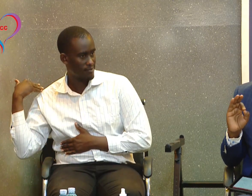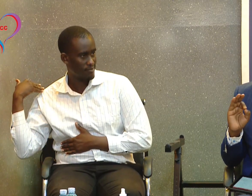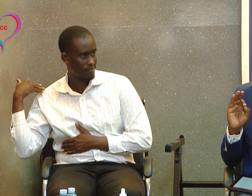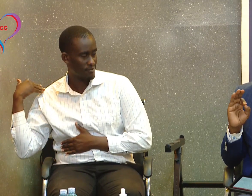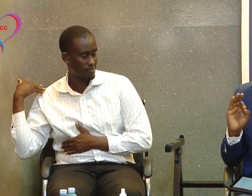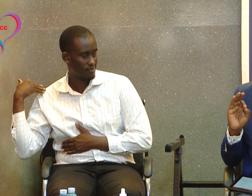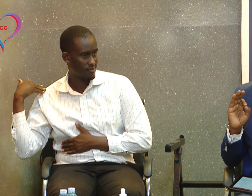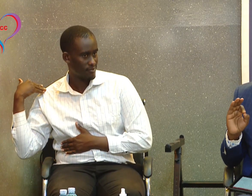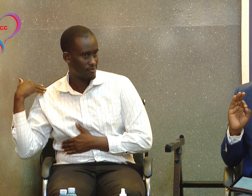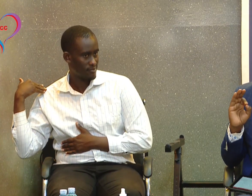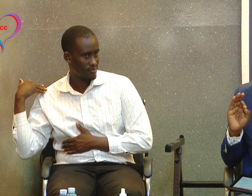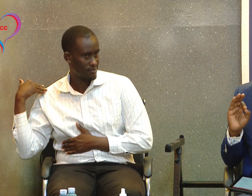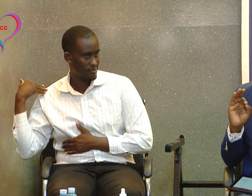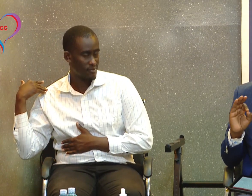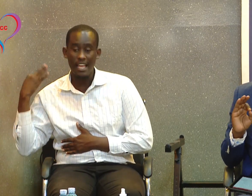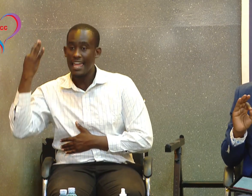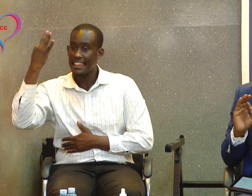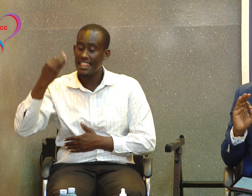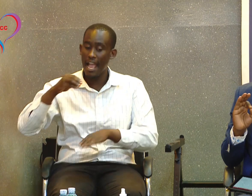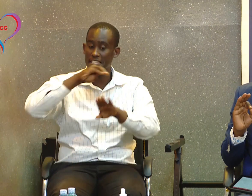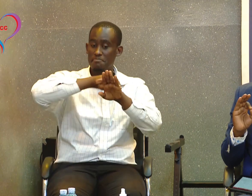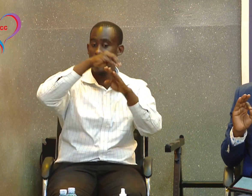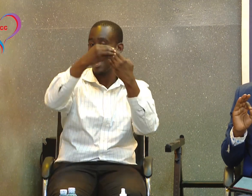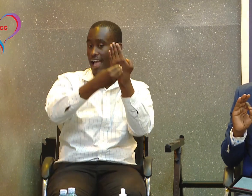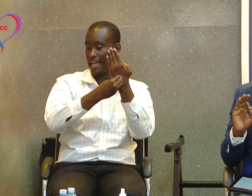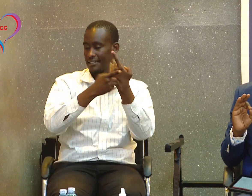Reaching forward to those which are ahead.